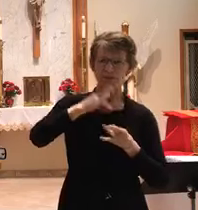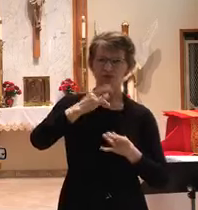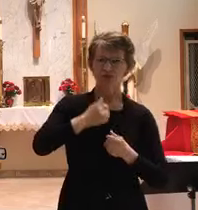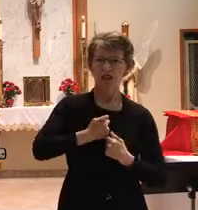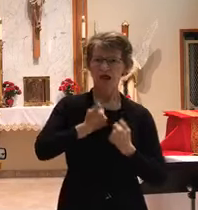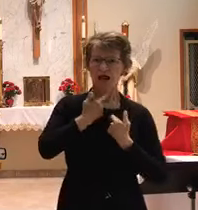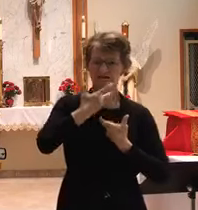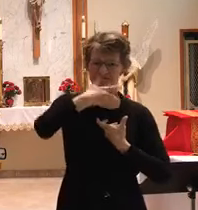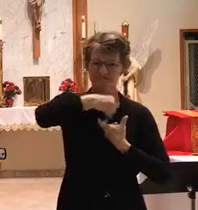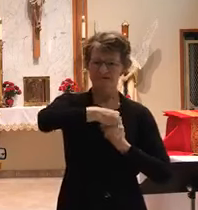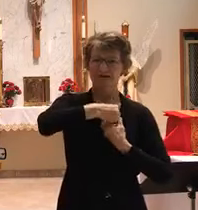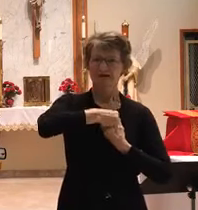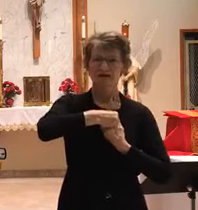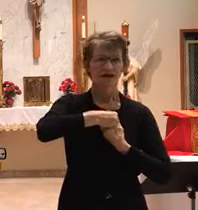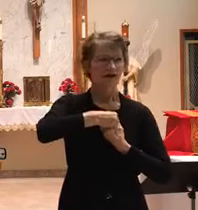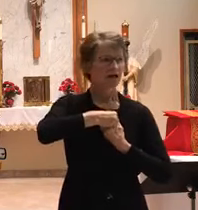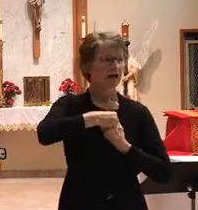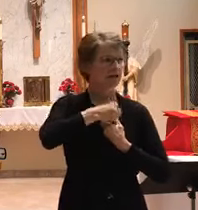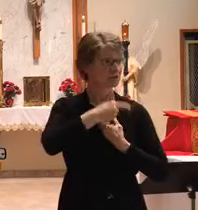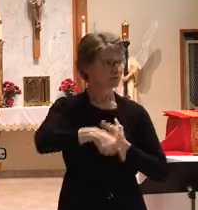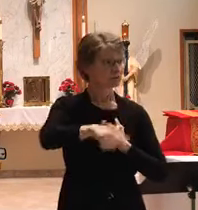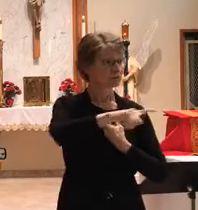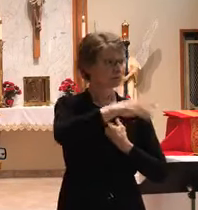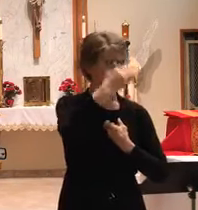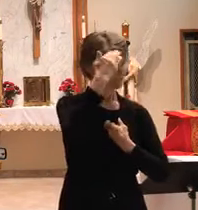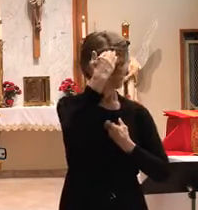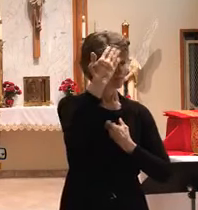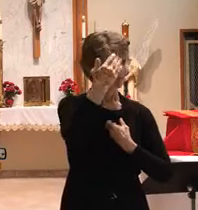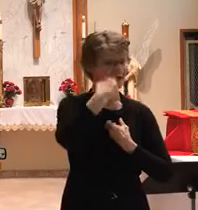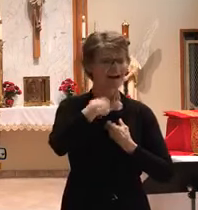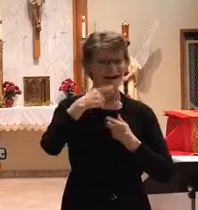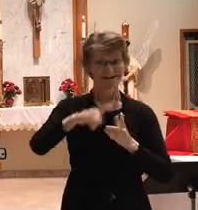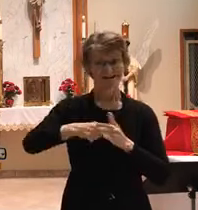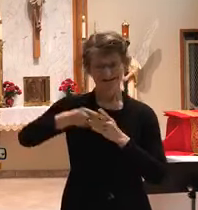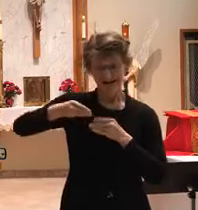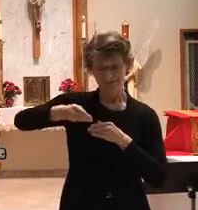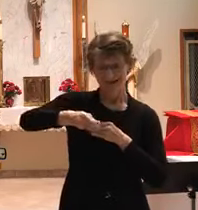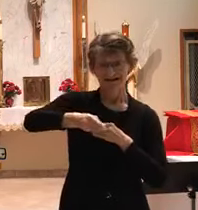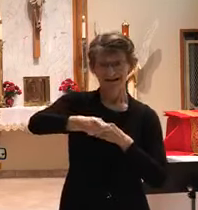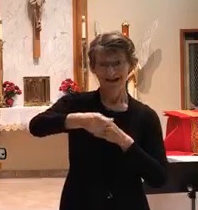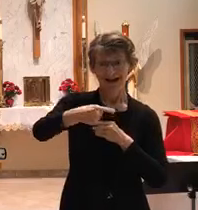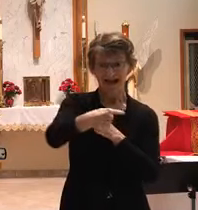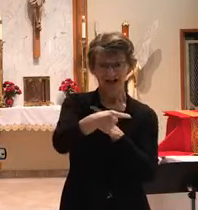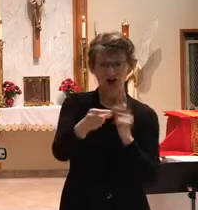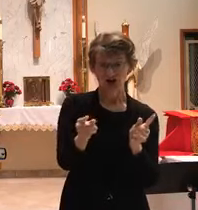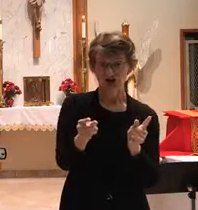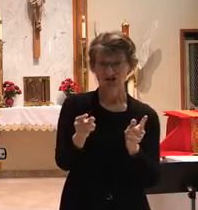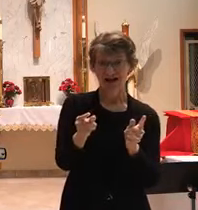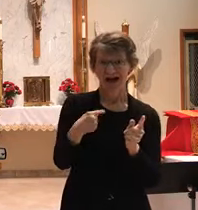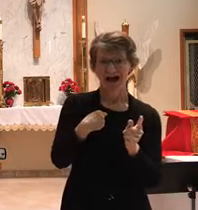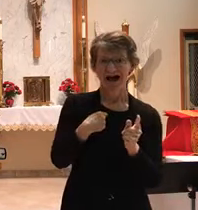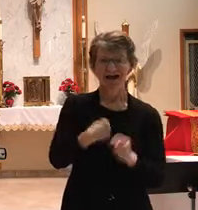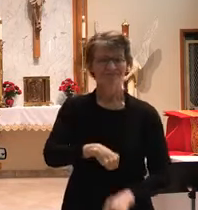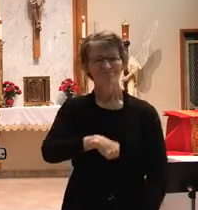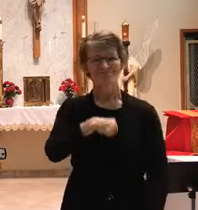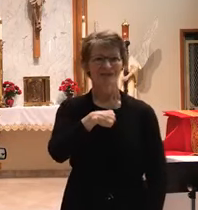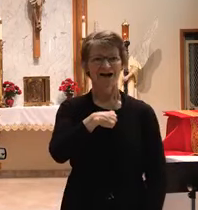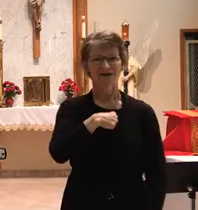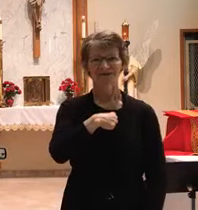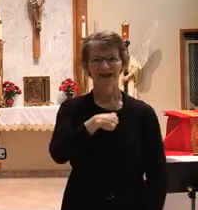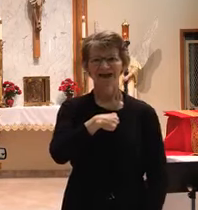life. I don't know if any of you know, but I started a garden. I am now a proud owner of